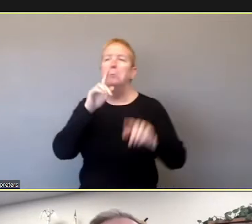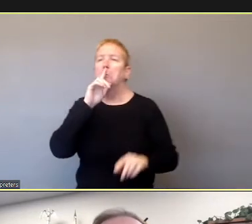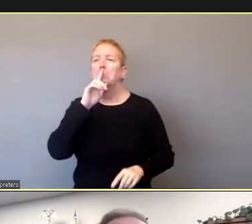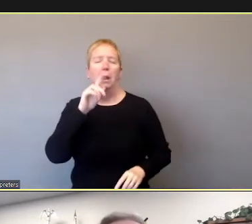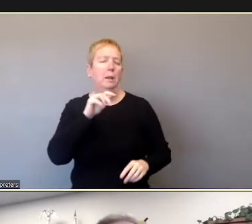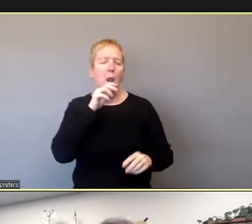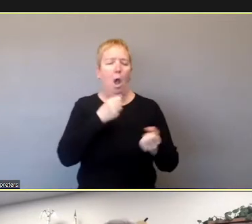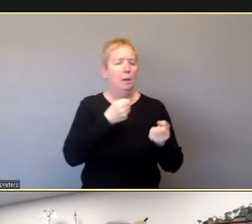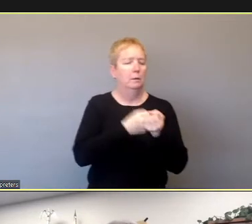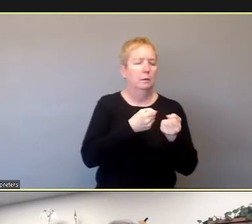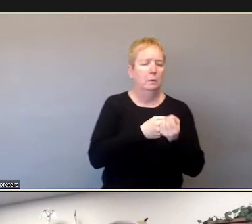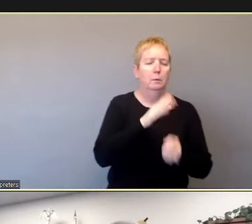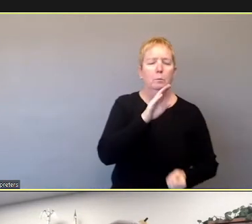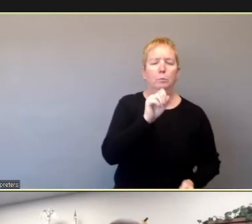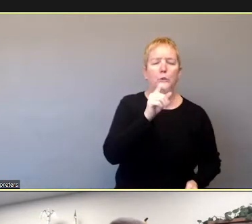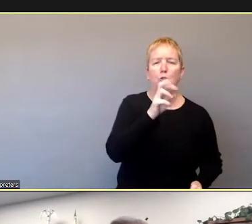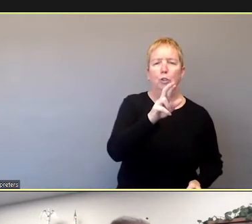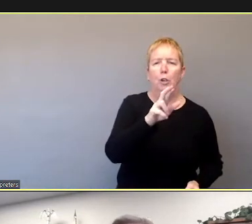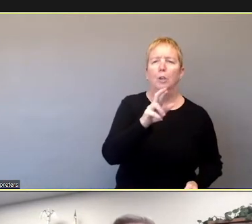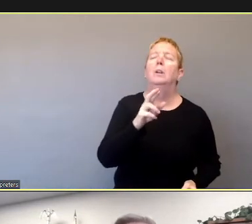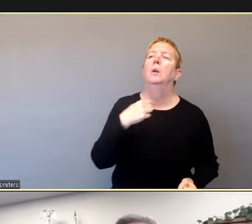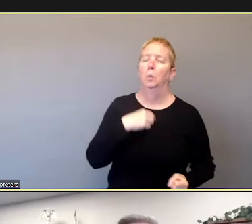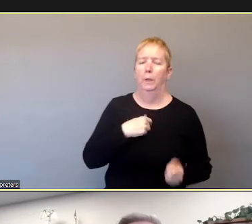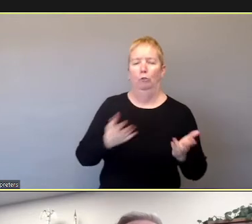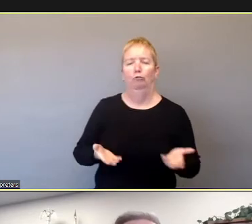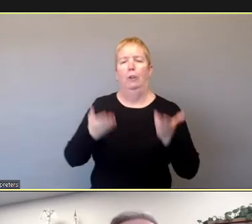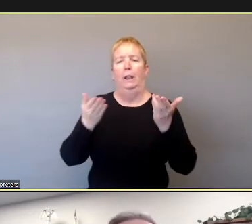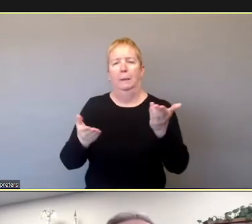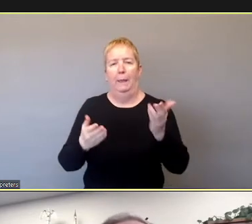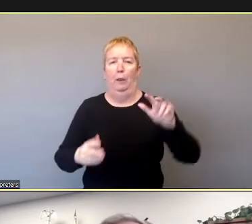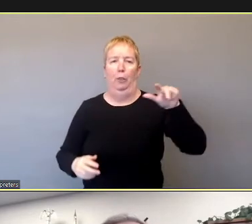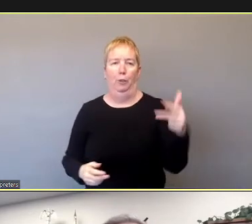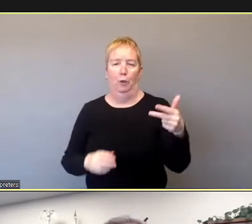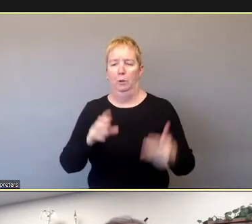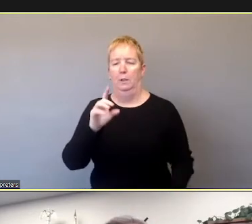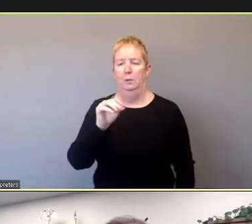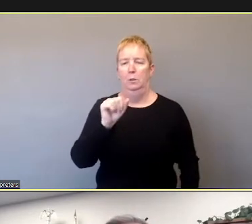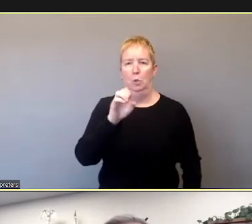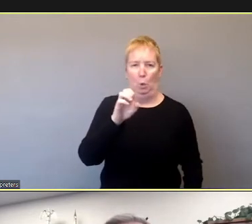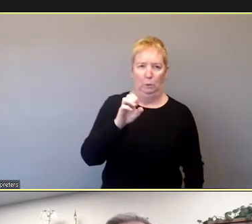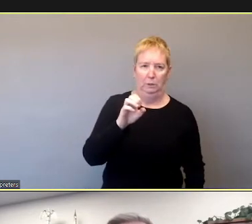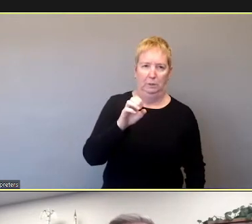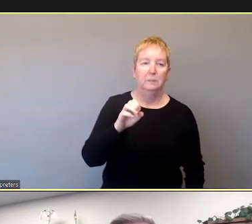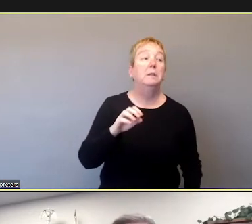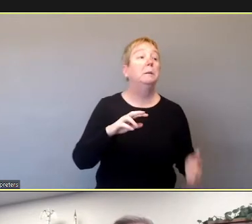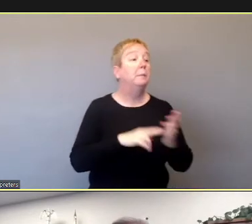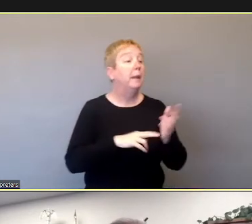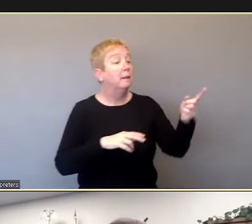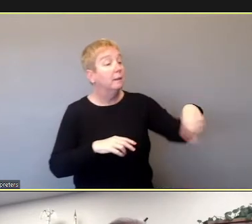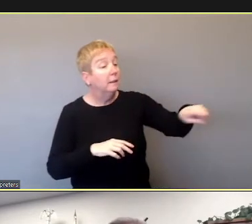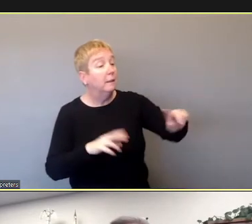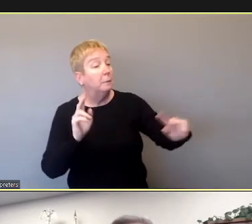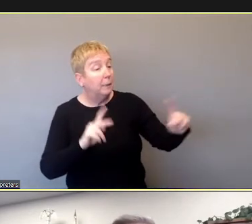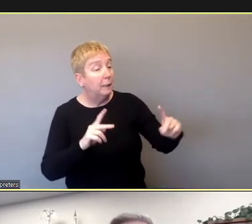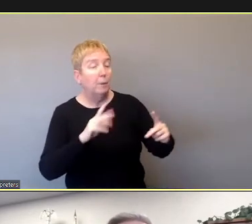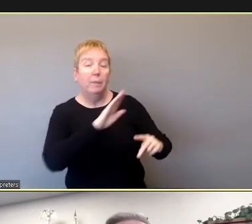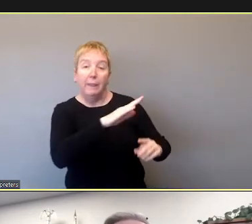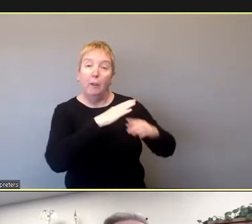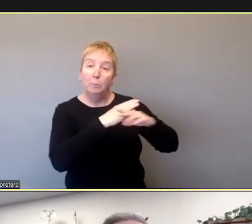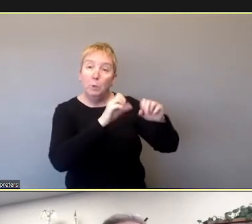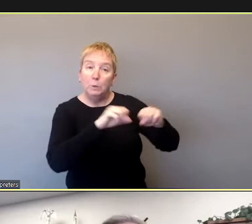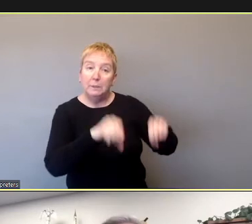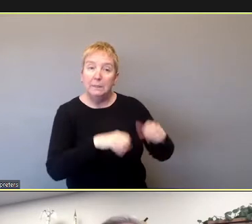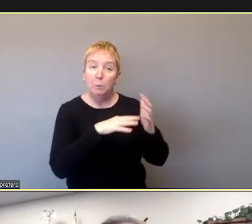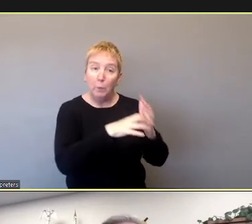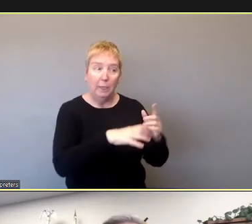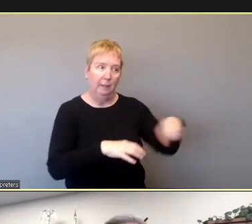same vaccine as the booster, but they called it a 3rd dose. And so we had a lot of immunosuppressed people sign up and take that 3rd